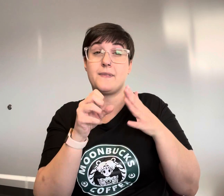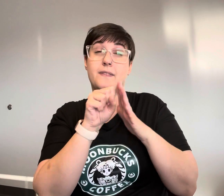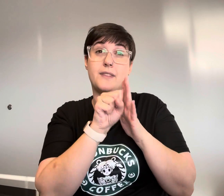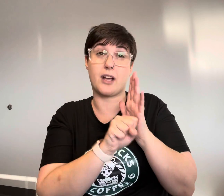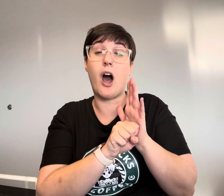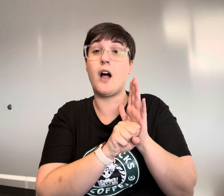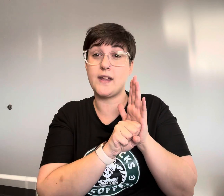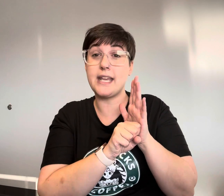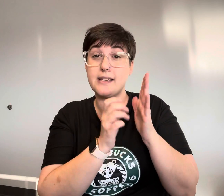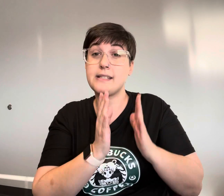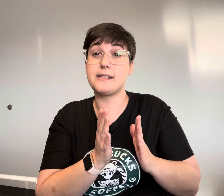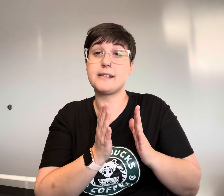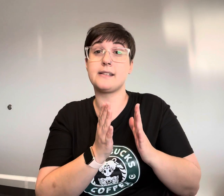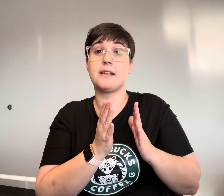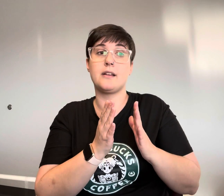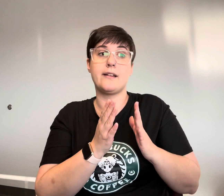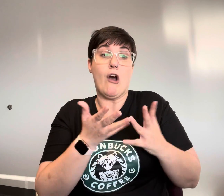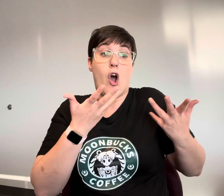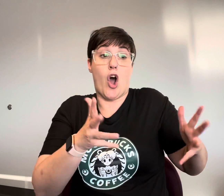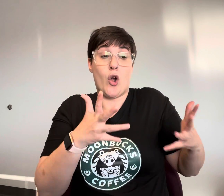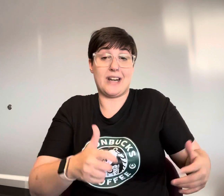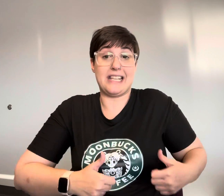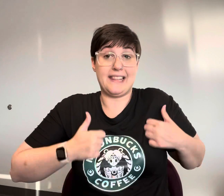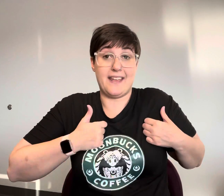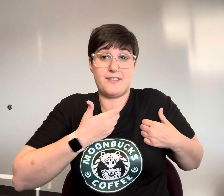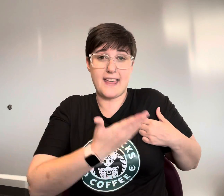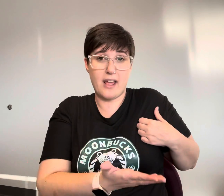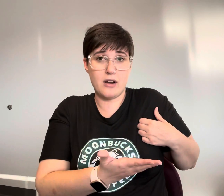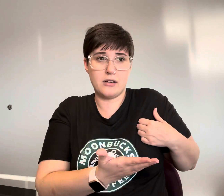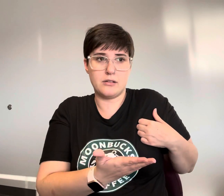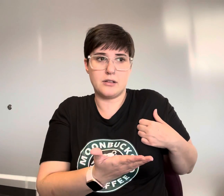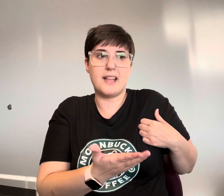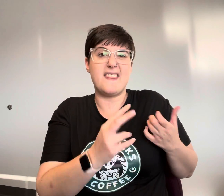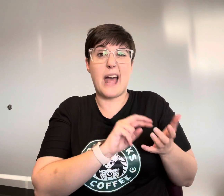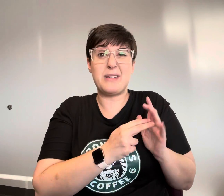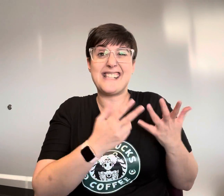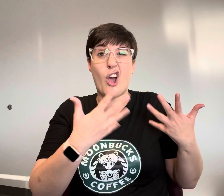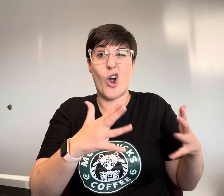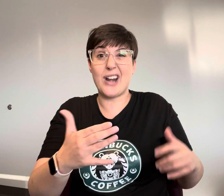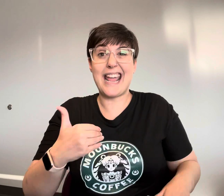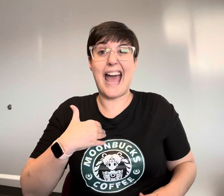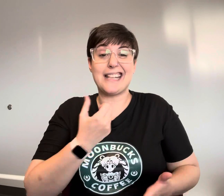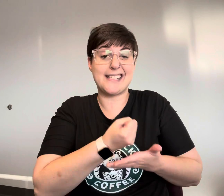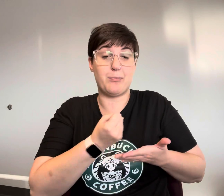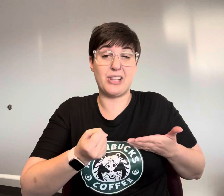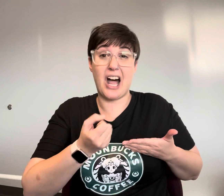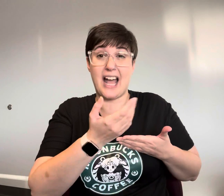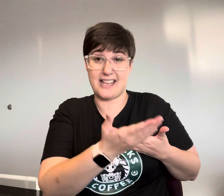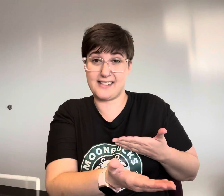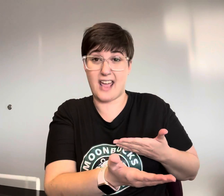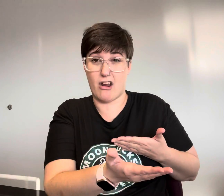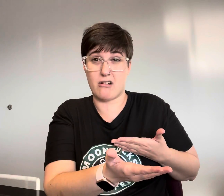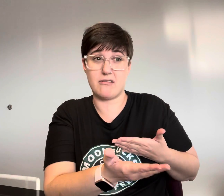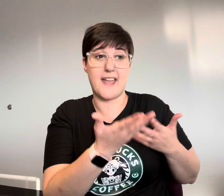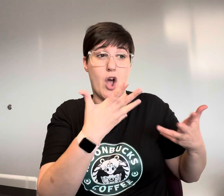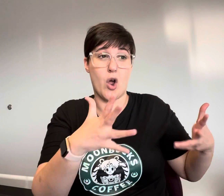the colonists already lived there, that means they already had supplies there. They already